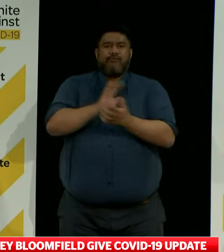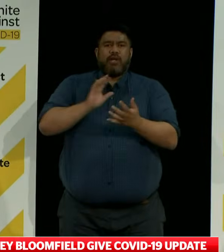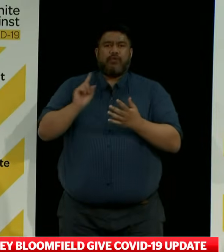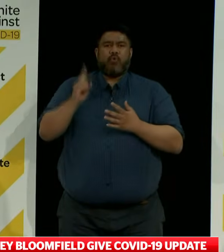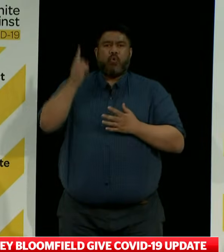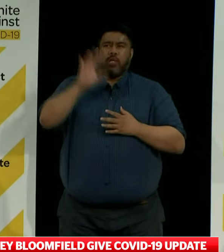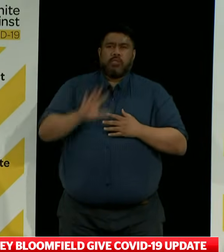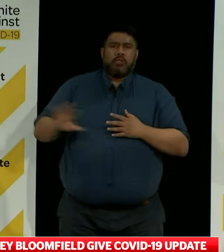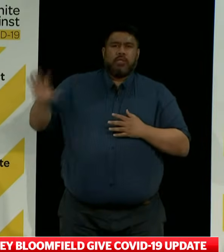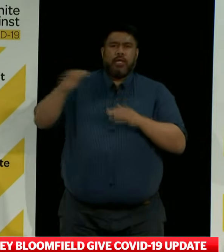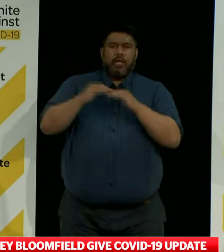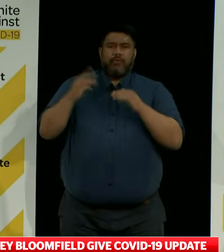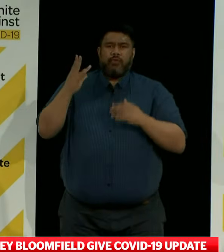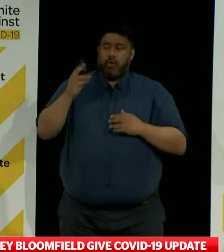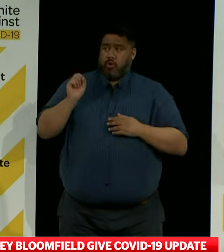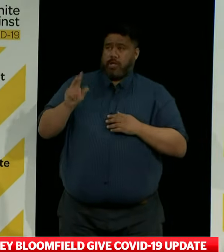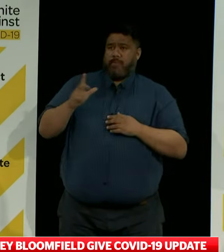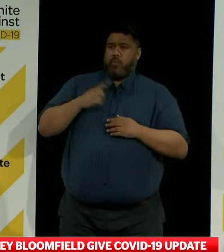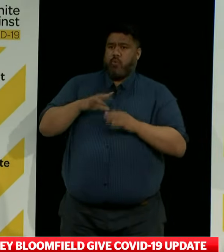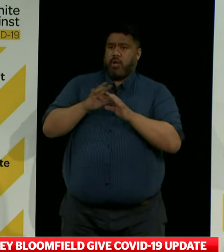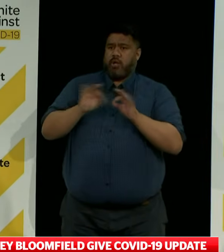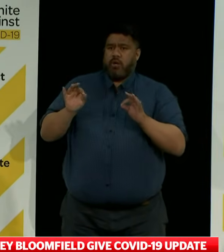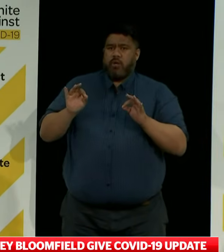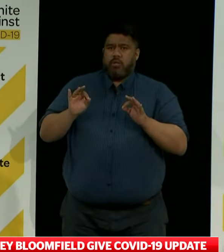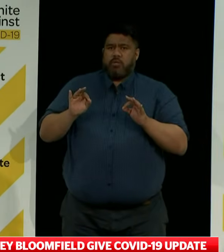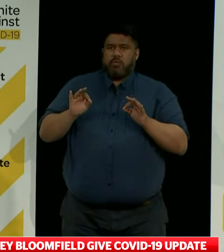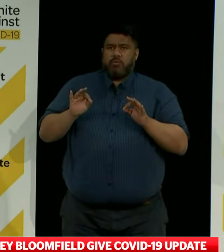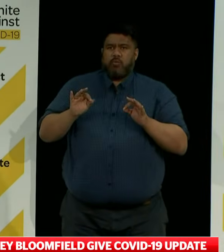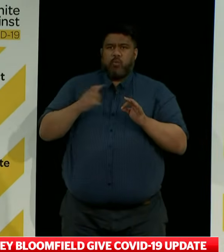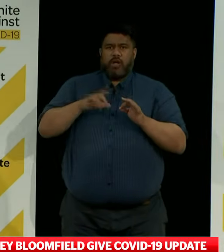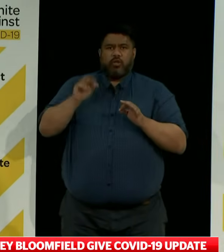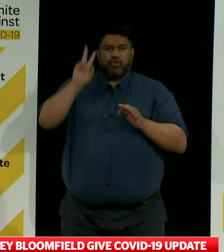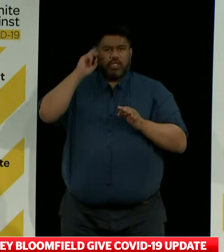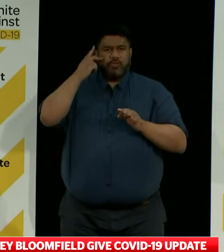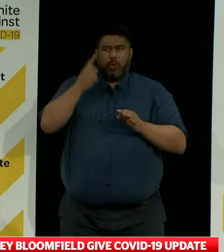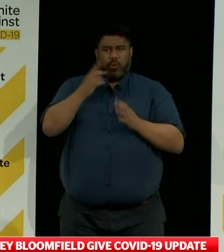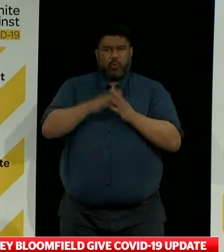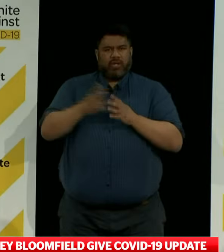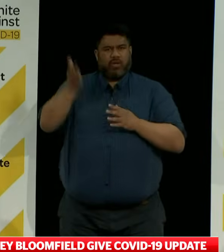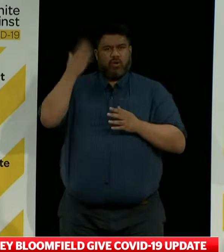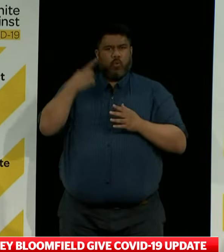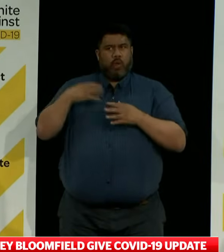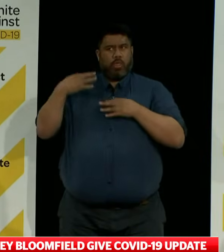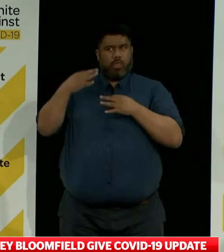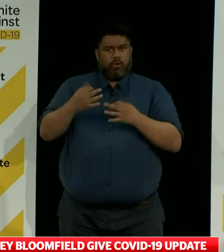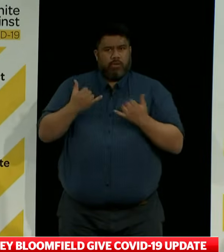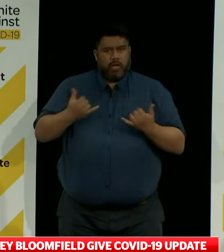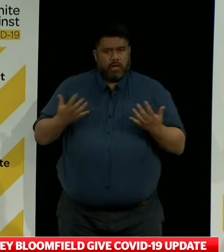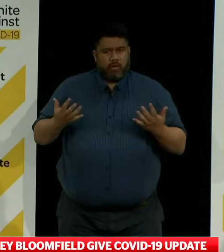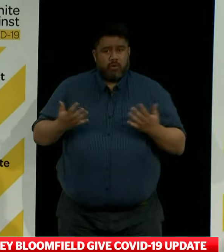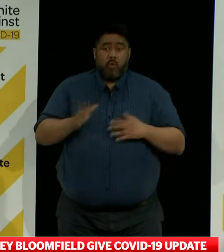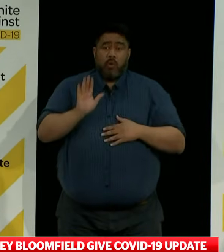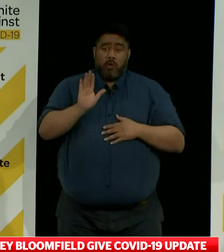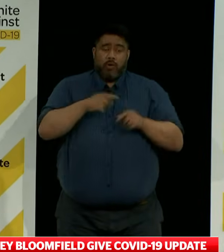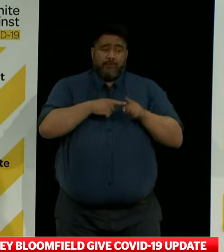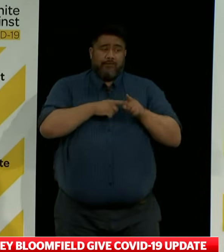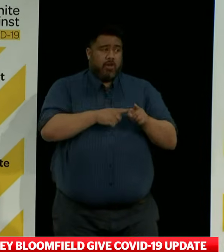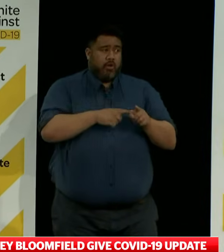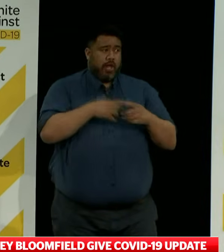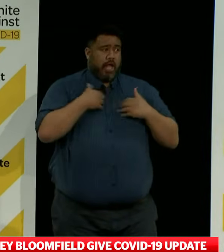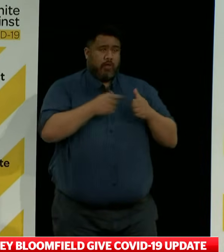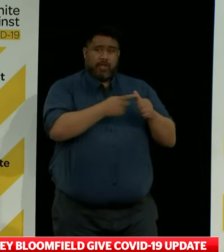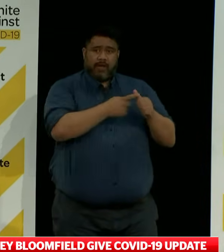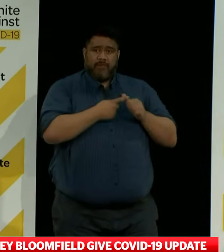at level 3, why not have done that a week ago? Well, perhaps given it that we make all of our decisions based on the health advice, I'll have